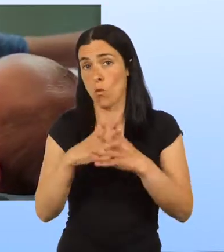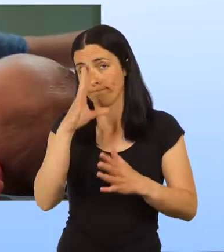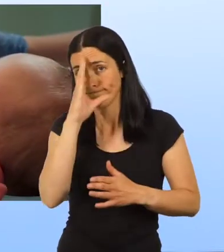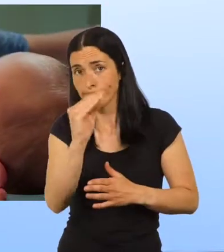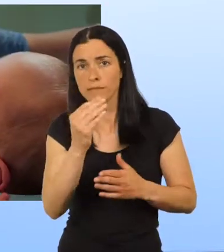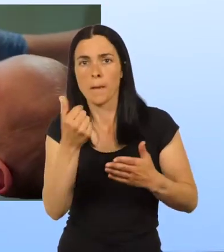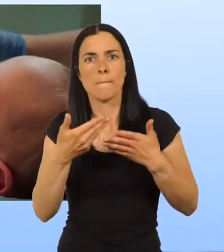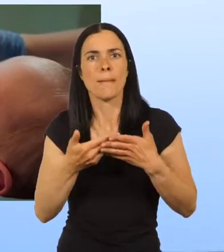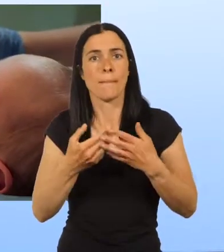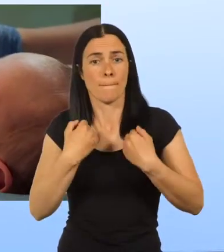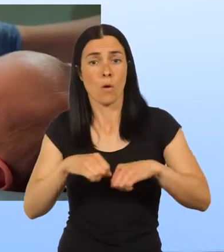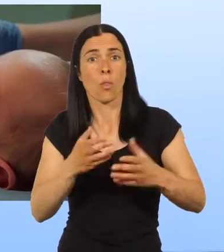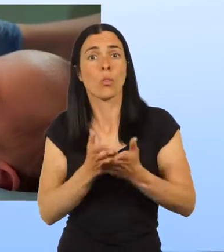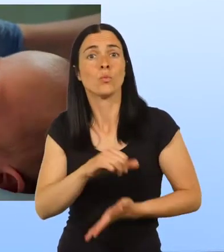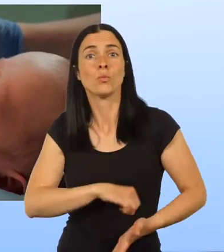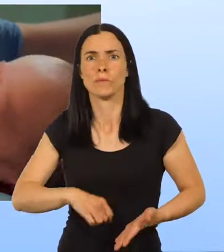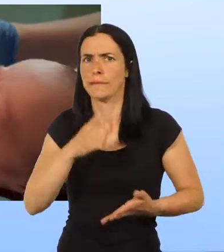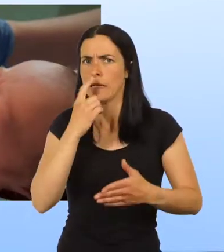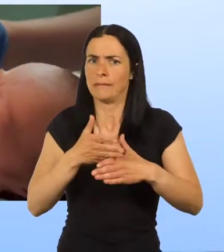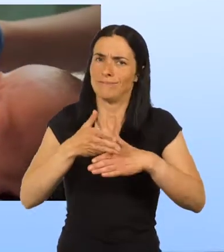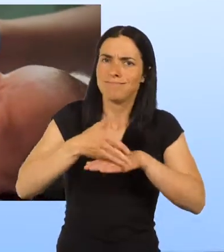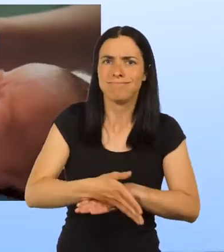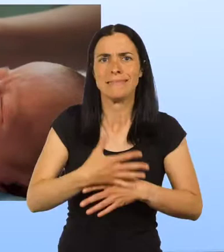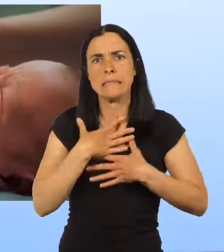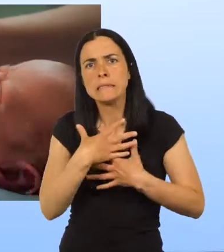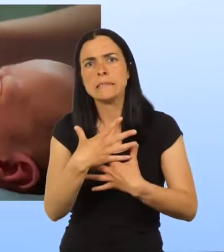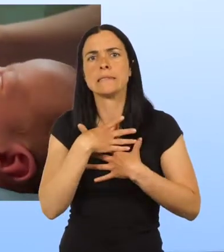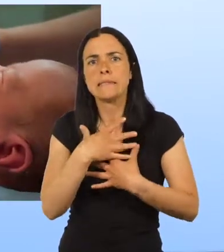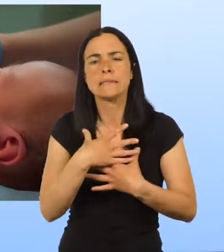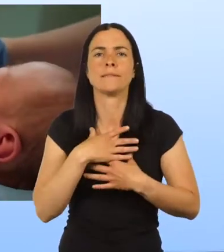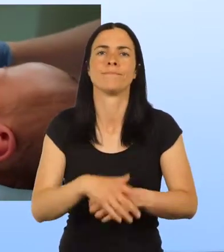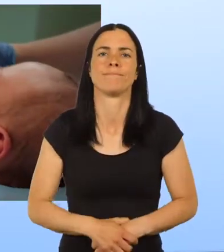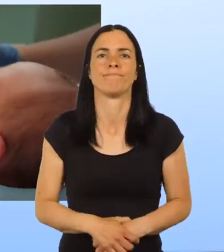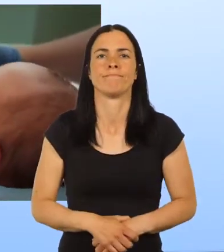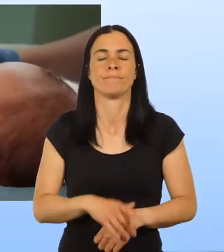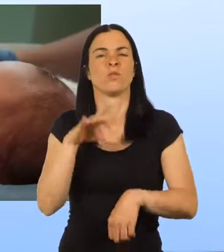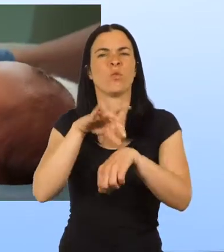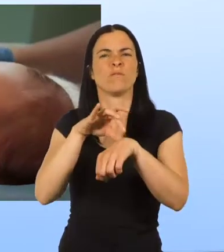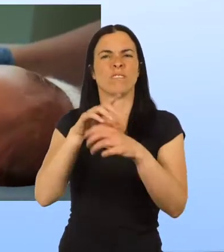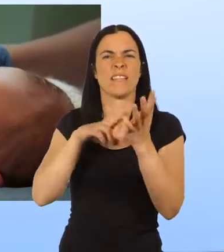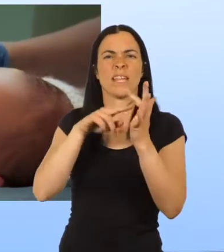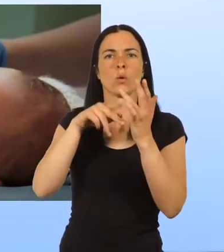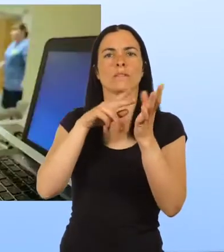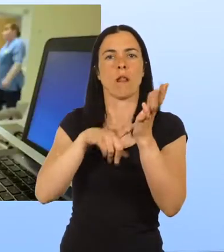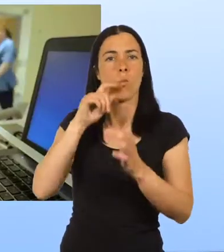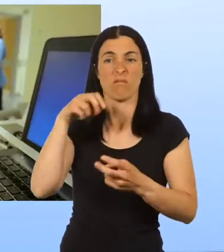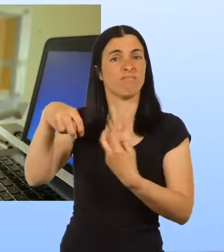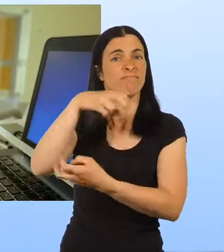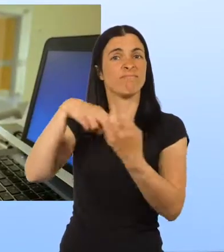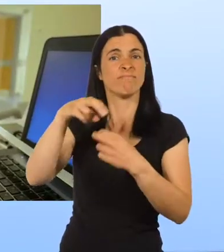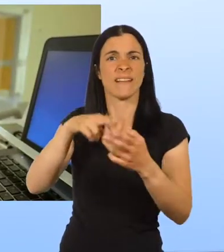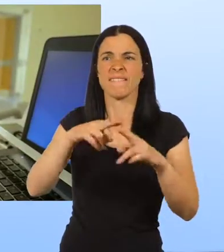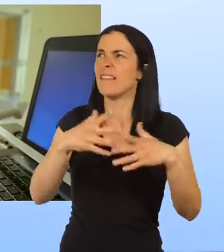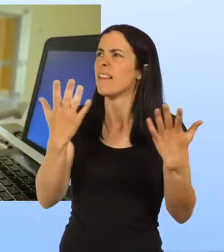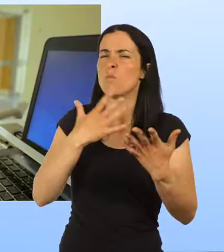It is worth mentioning that sometimes babies born by caesarean delivery may initially have to work a little harder with their breathing. There